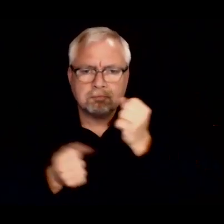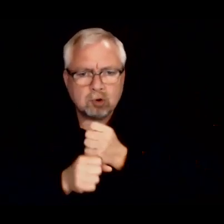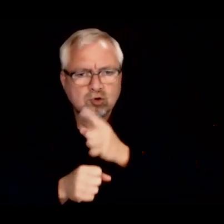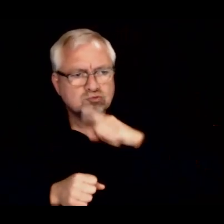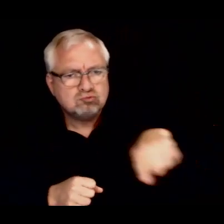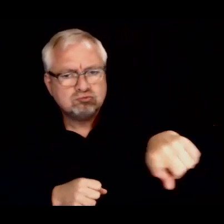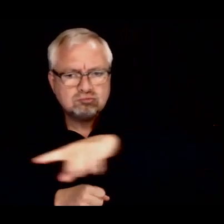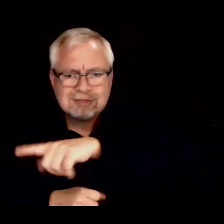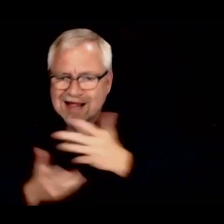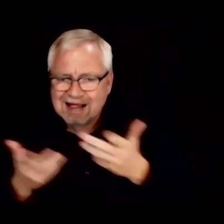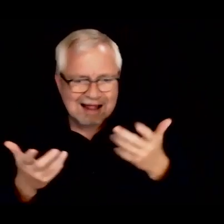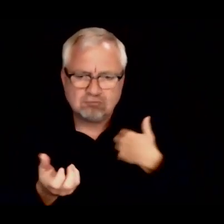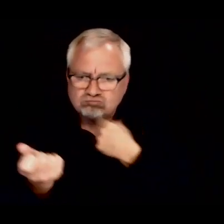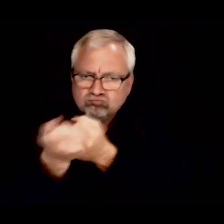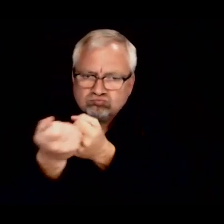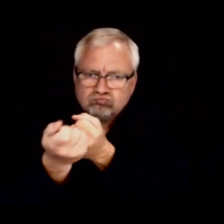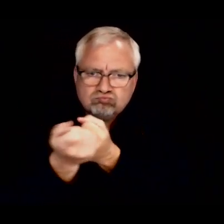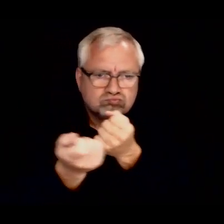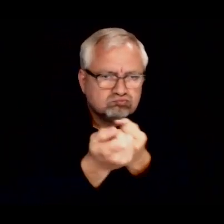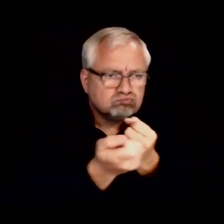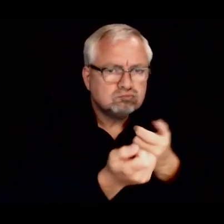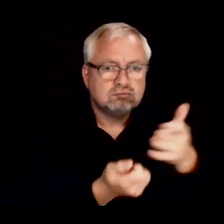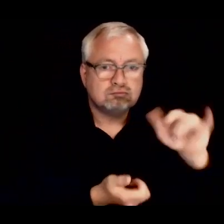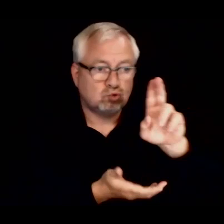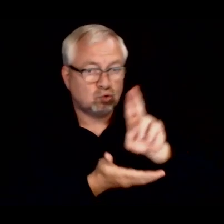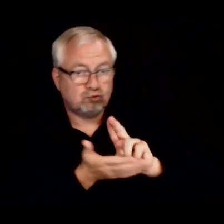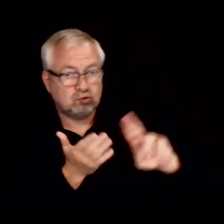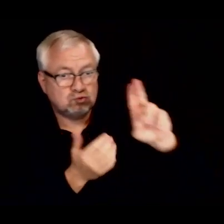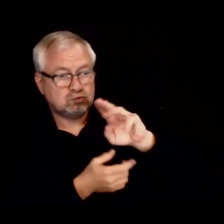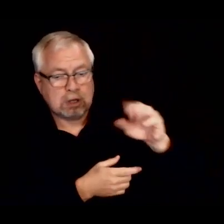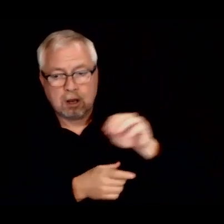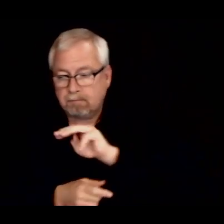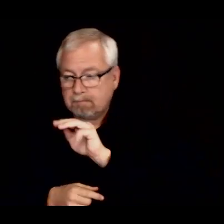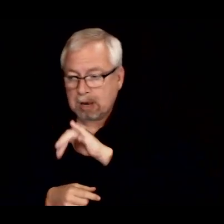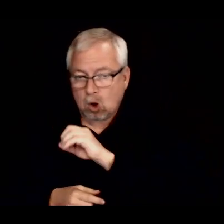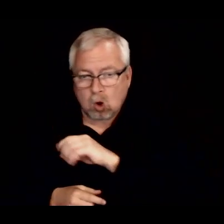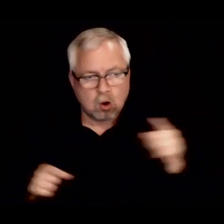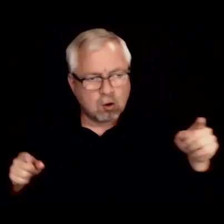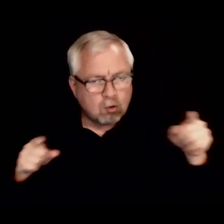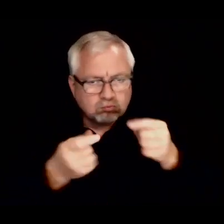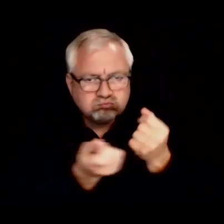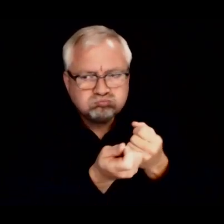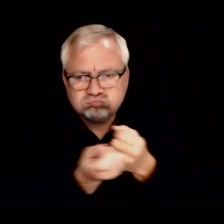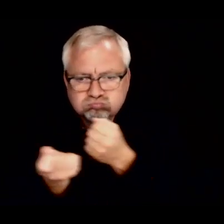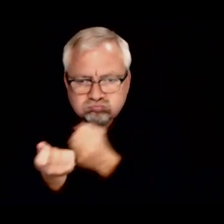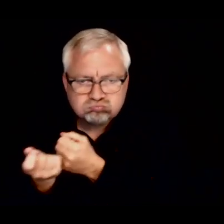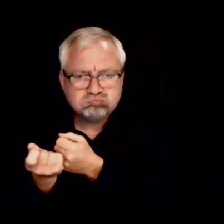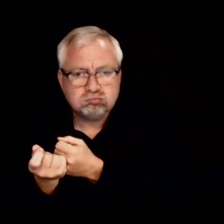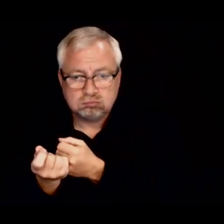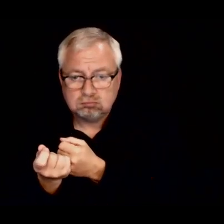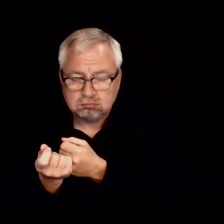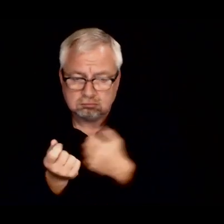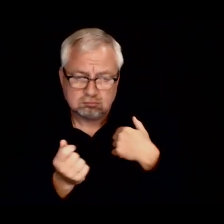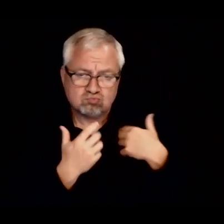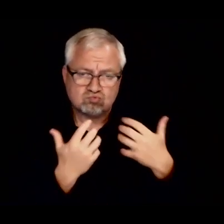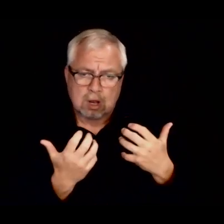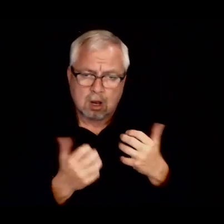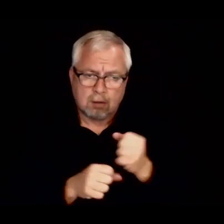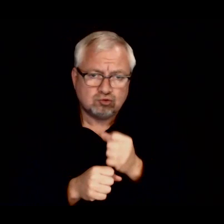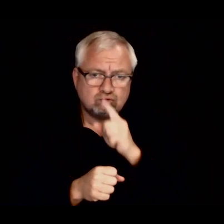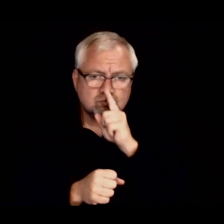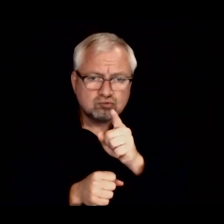the university and Mayo. So we want to make really sure that the systems know how to request